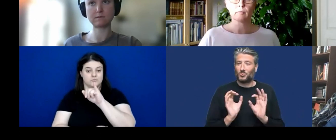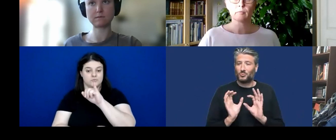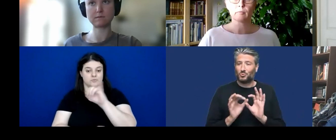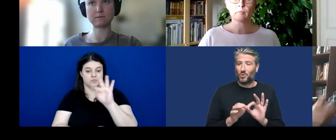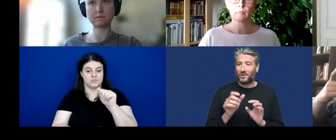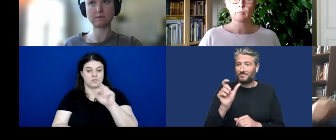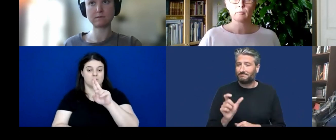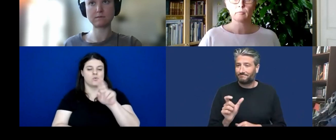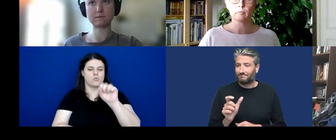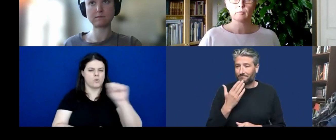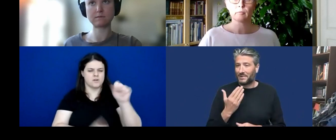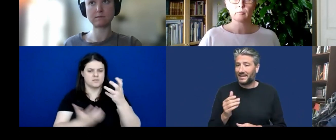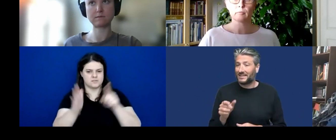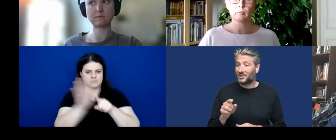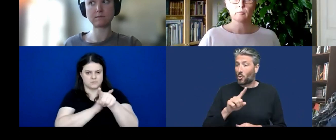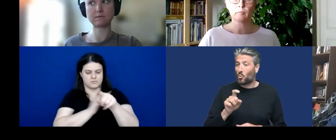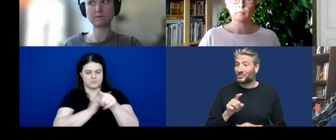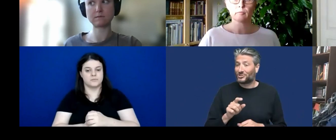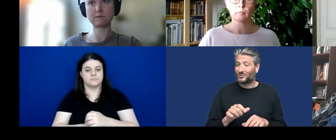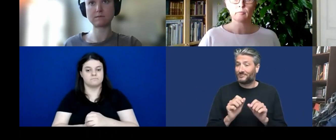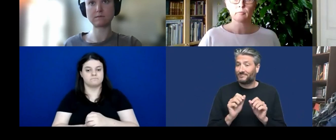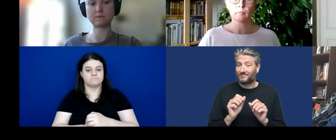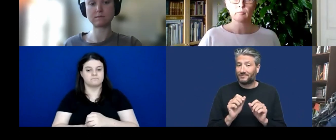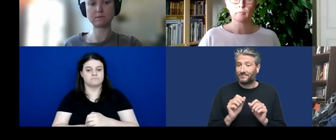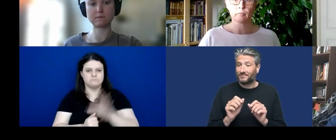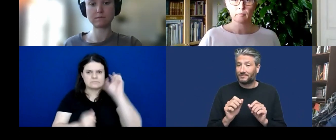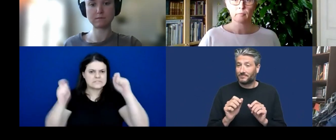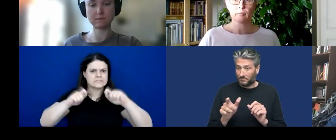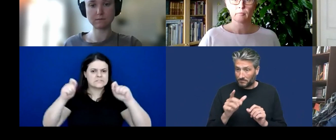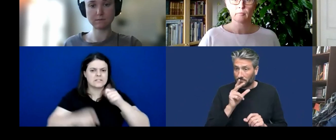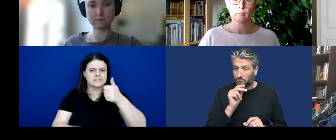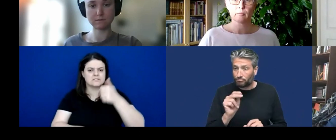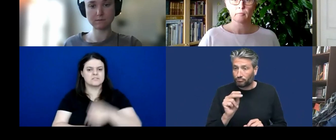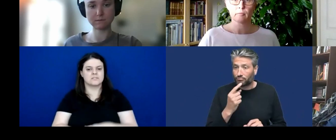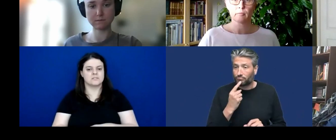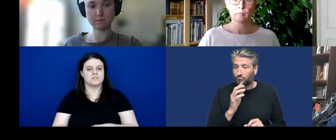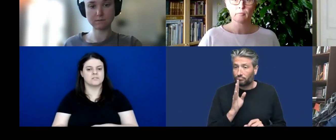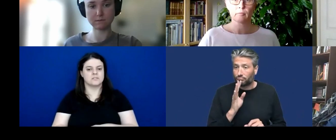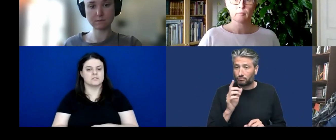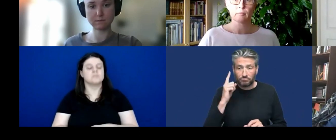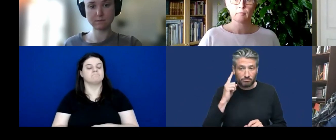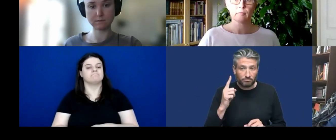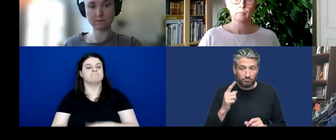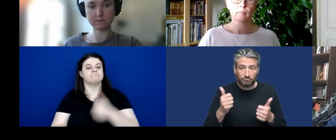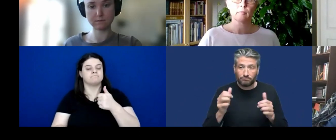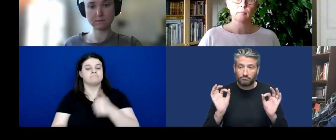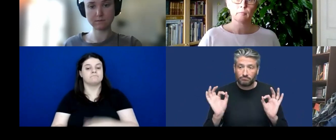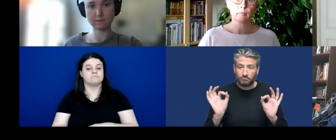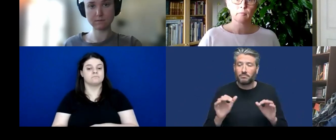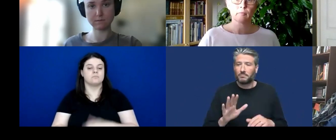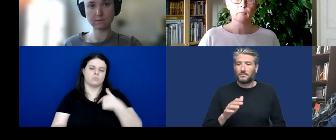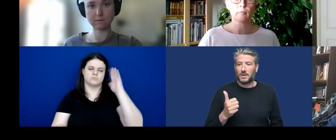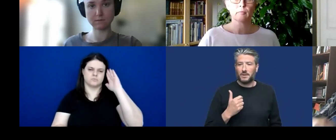ahead. You want me? No, you can talk. Hi, can you hear me? Yes. It's Yes. Russ Palmer. I'm deafblind with